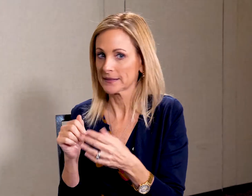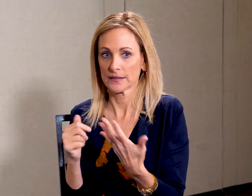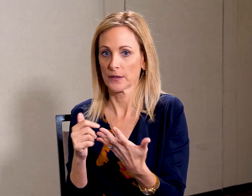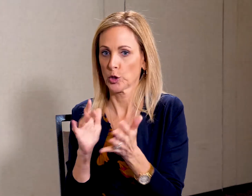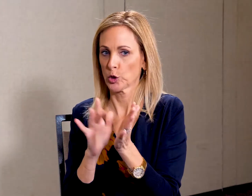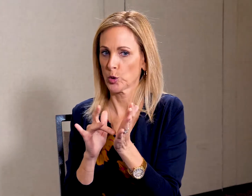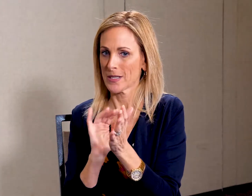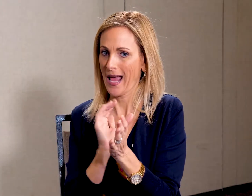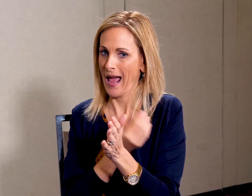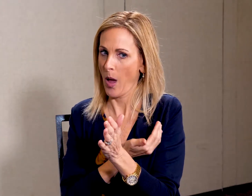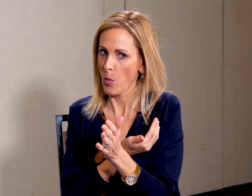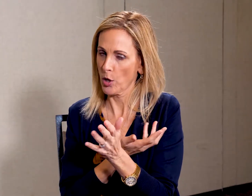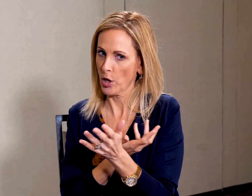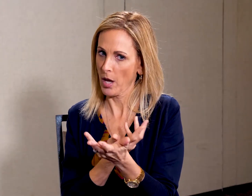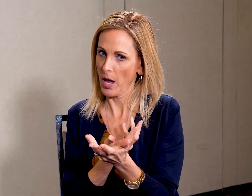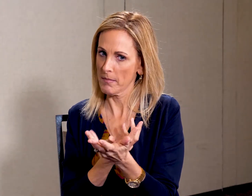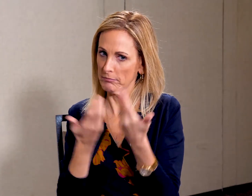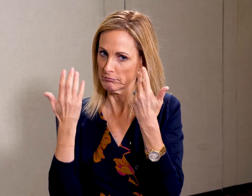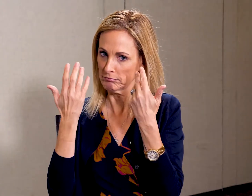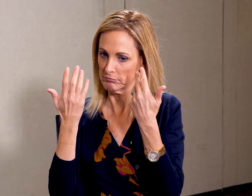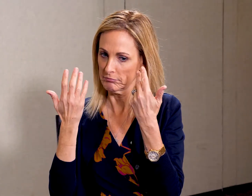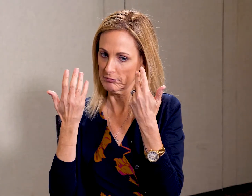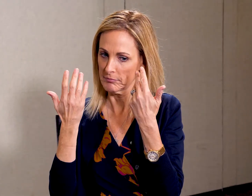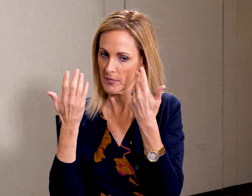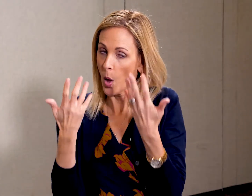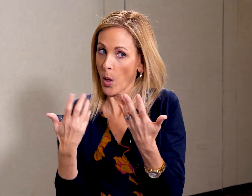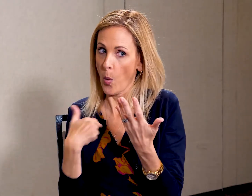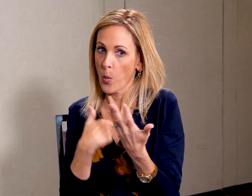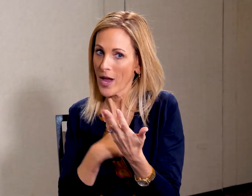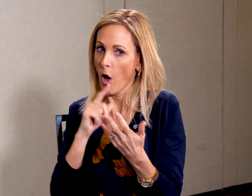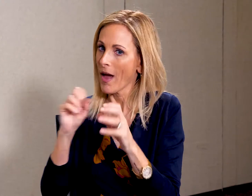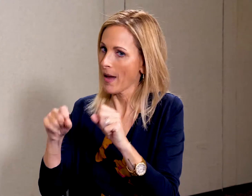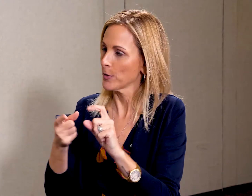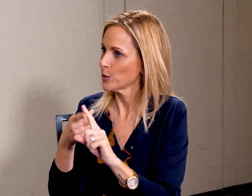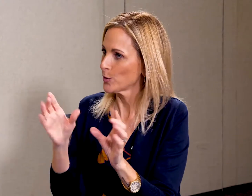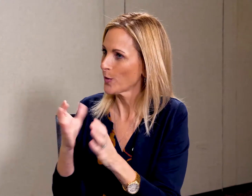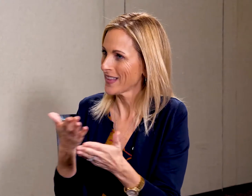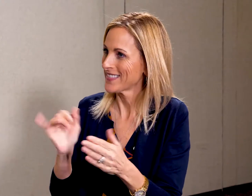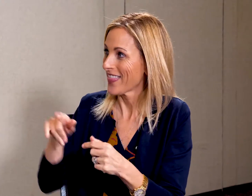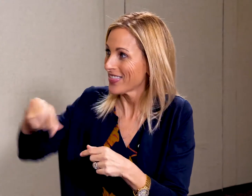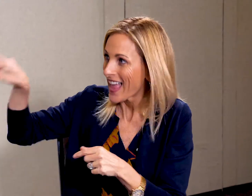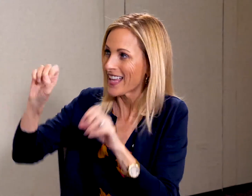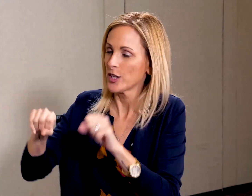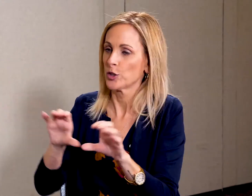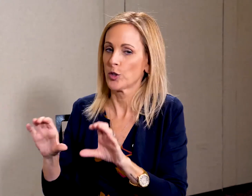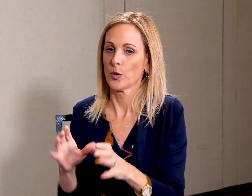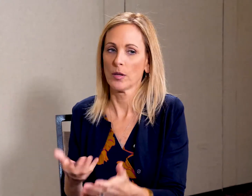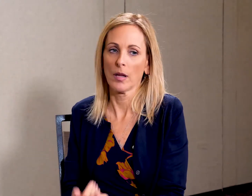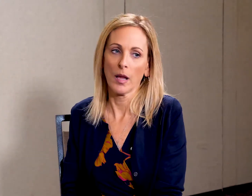To take advantage of who we are as individuals who are maybe deaf or who have a disability, we are able to play those